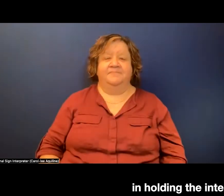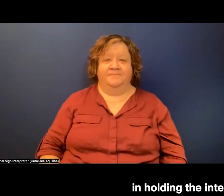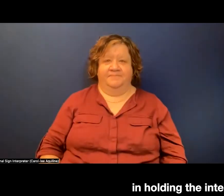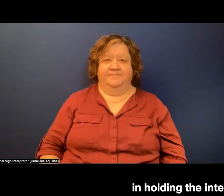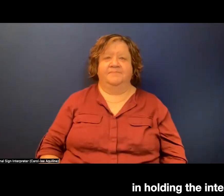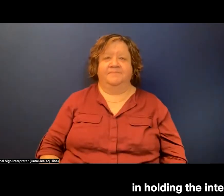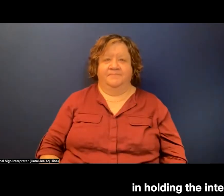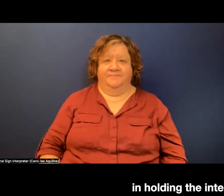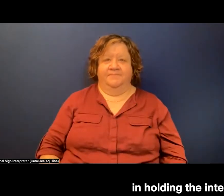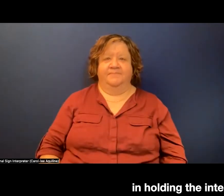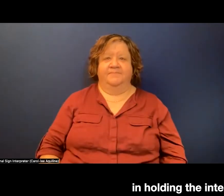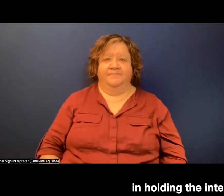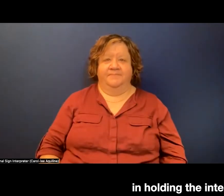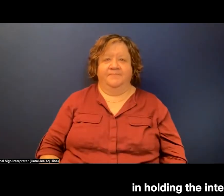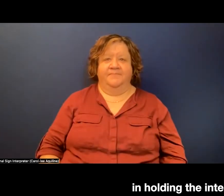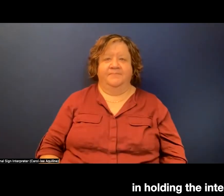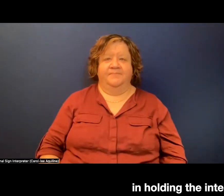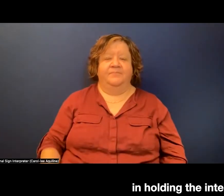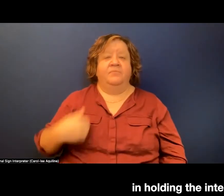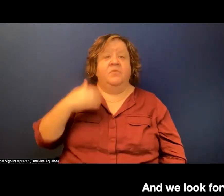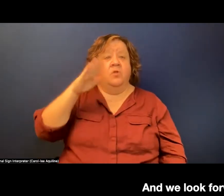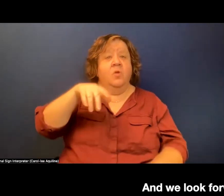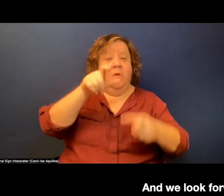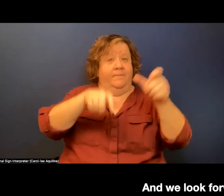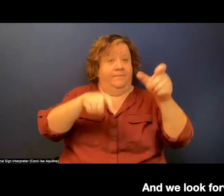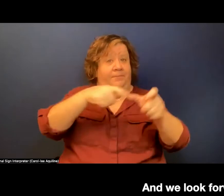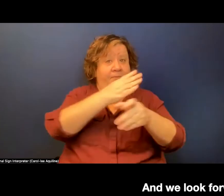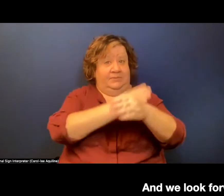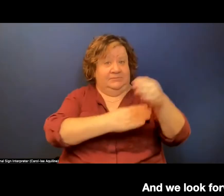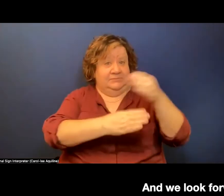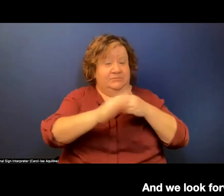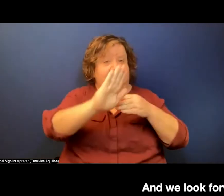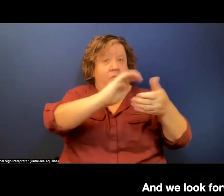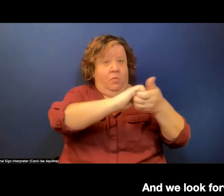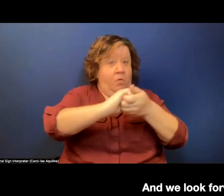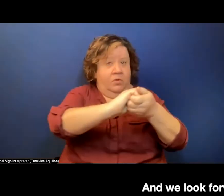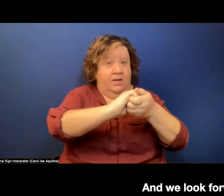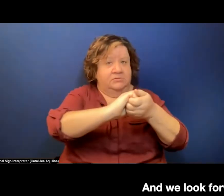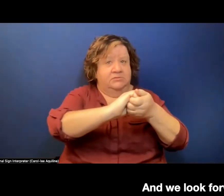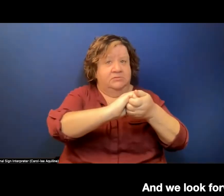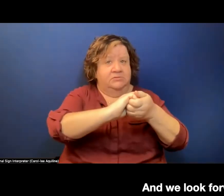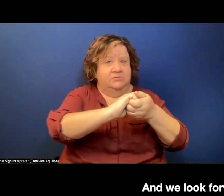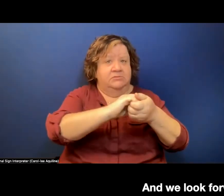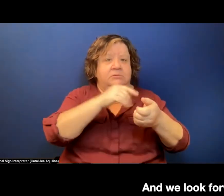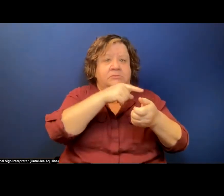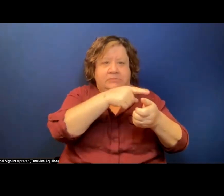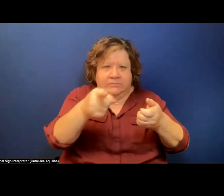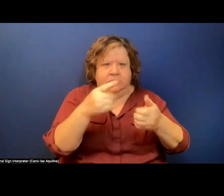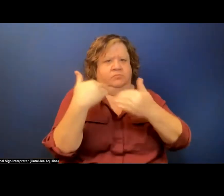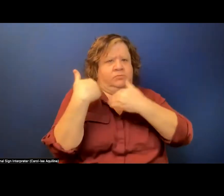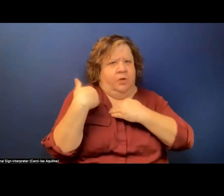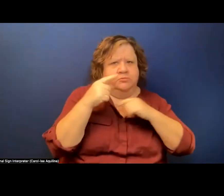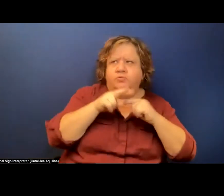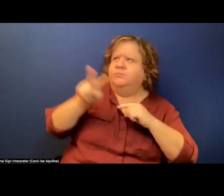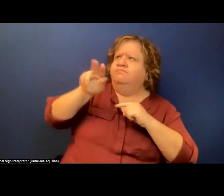international community to account for our collective promises. And we look forward to continuing to play our part in creating a